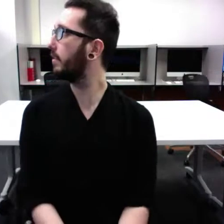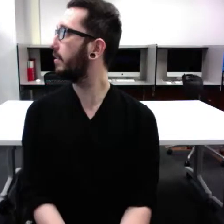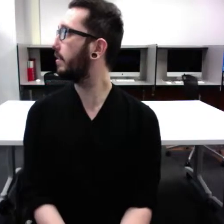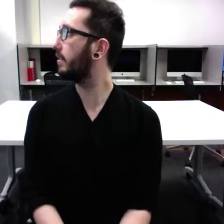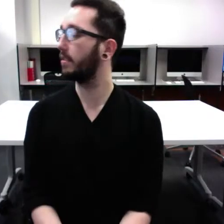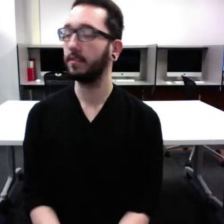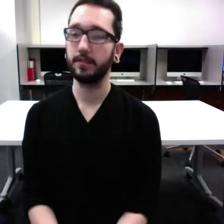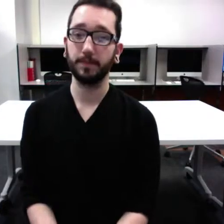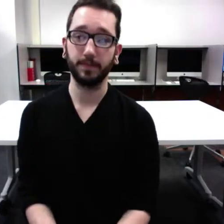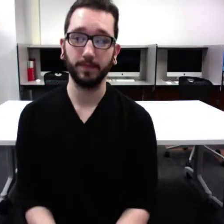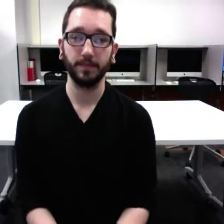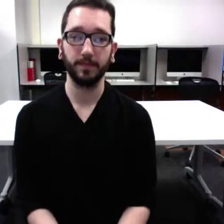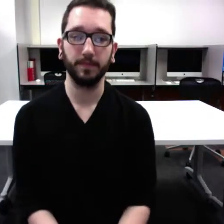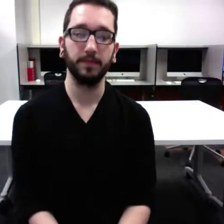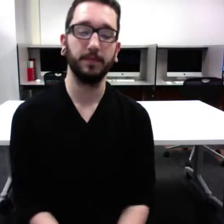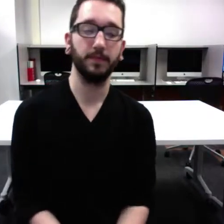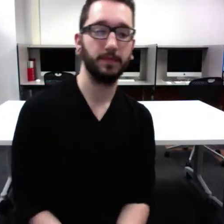What is a